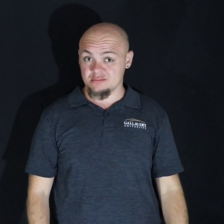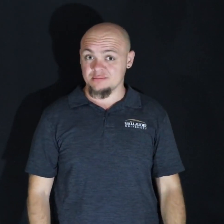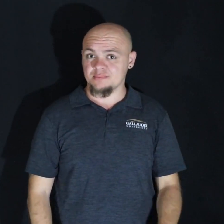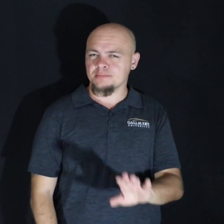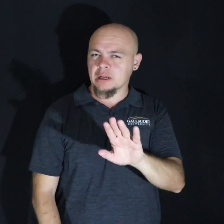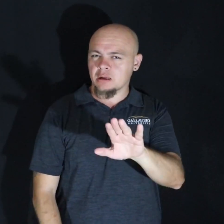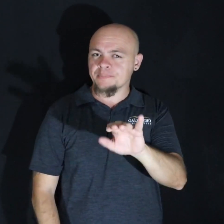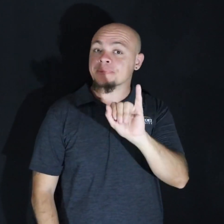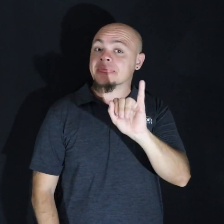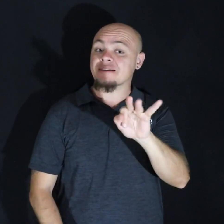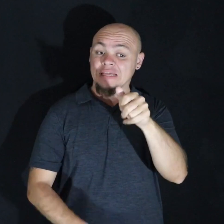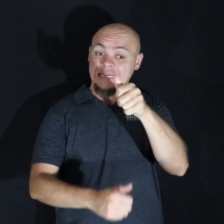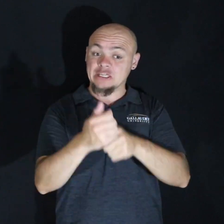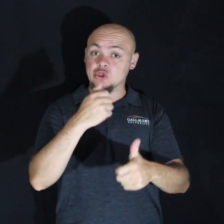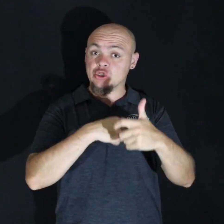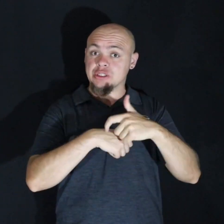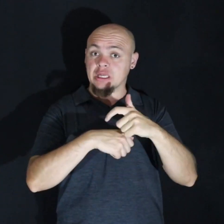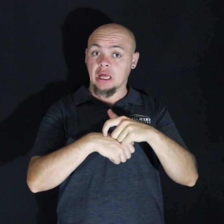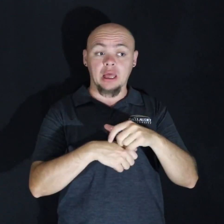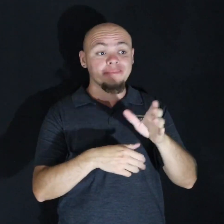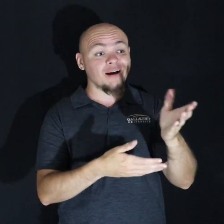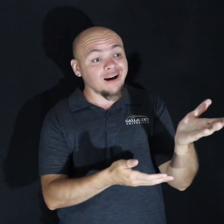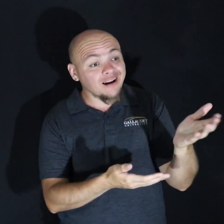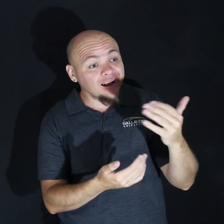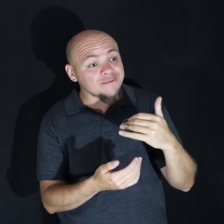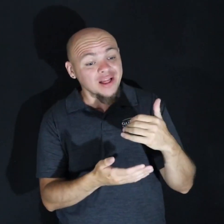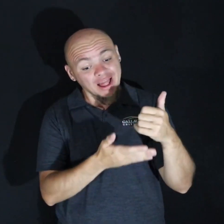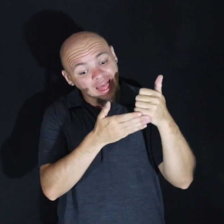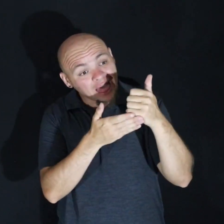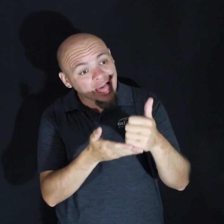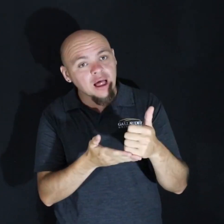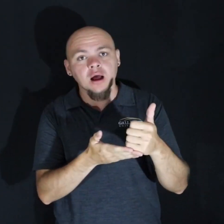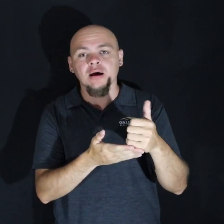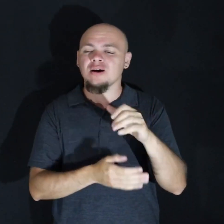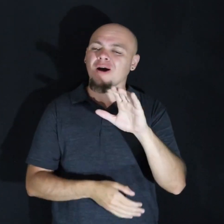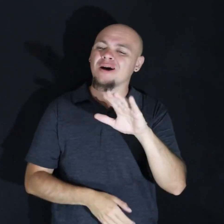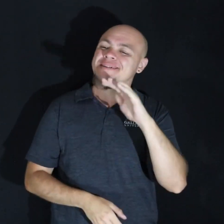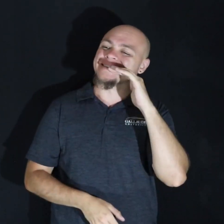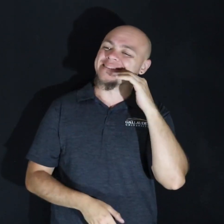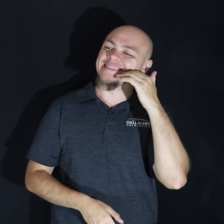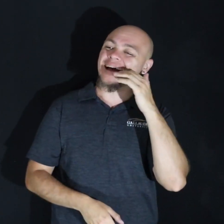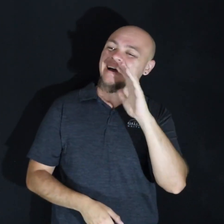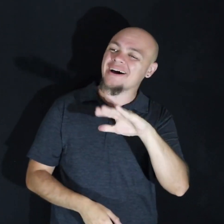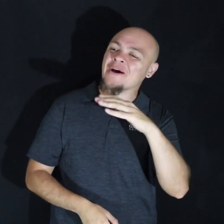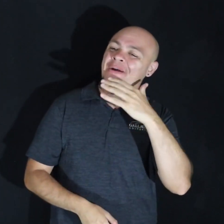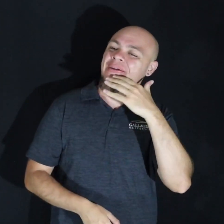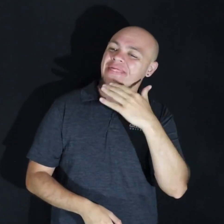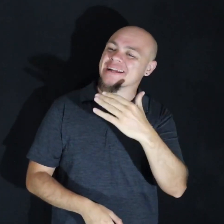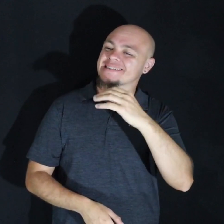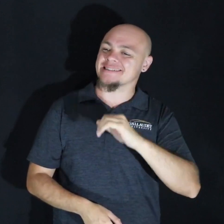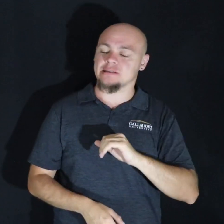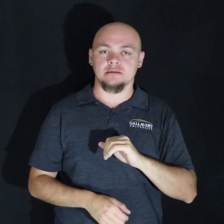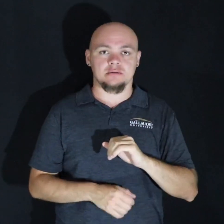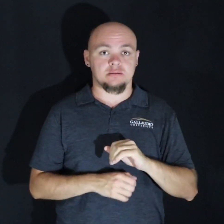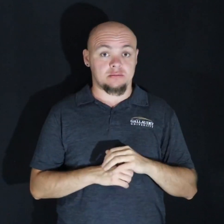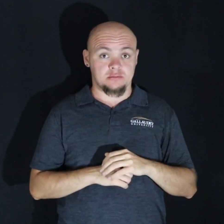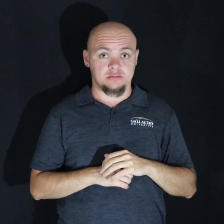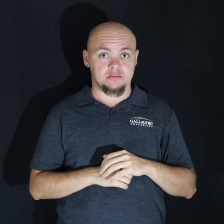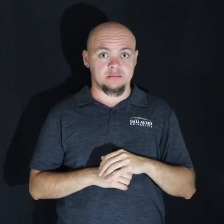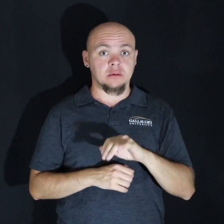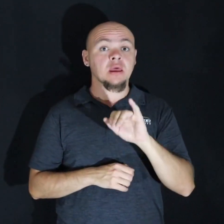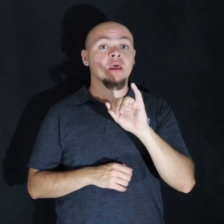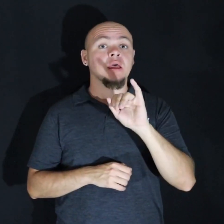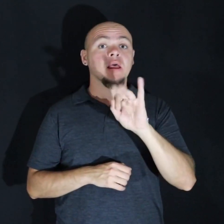But what if every time we held the door open for someone, we were met with a smile and a thank you? What if